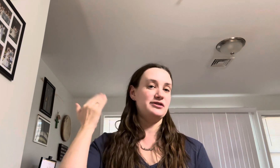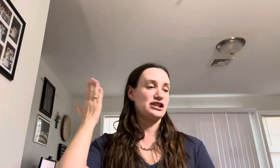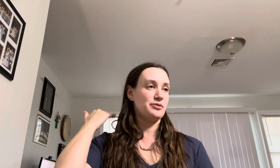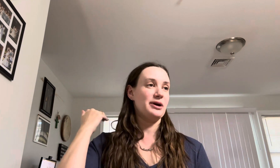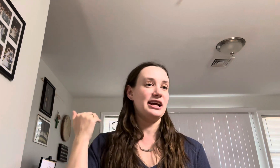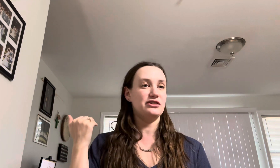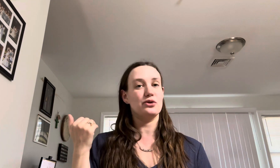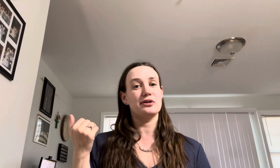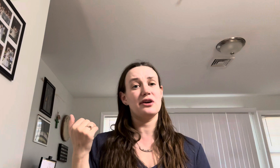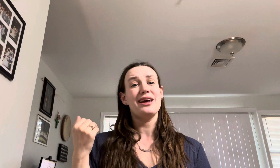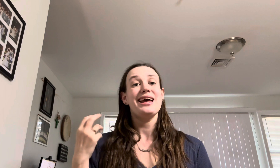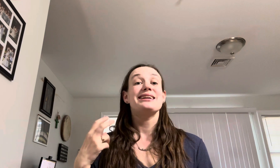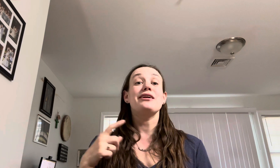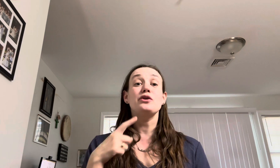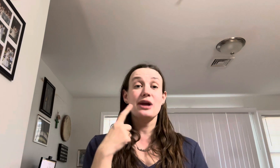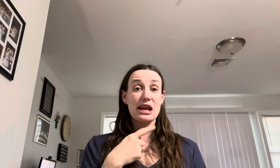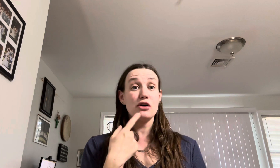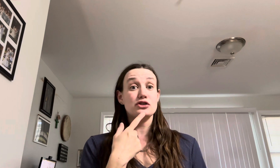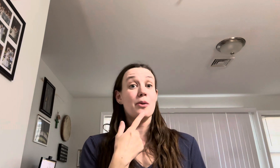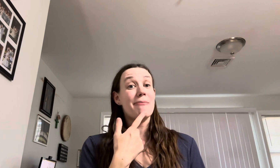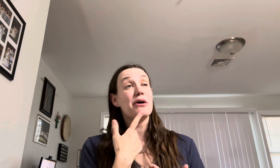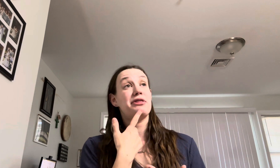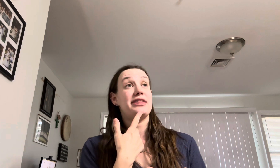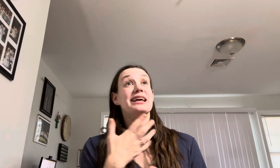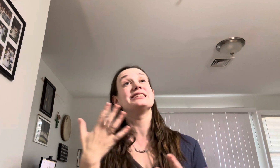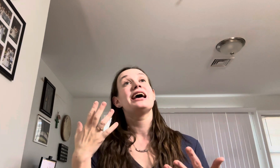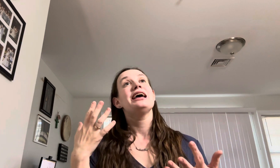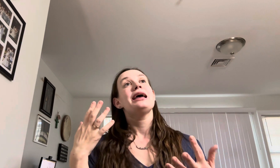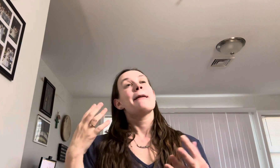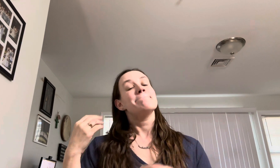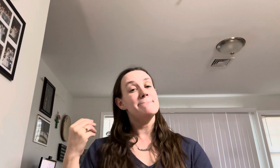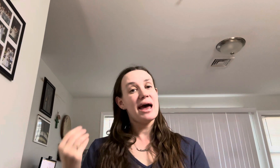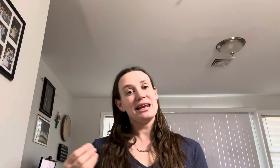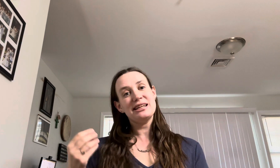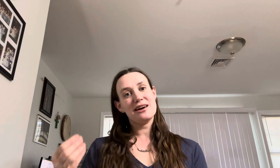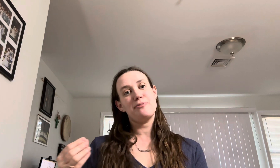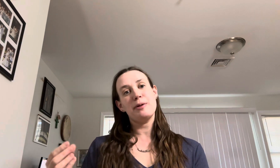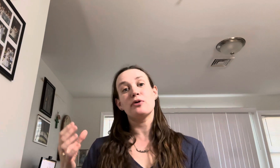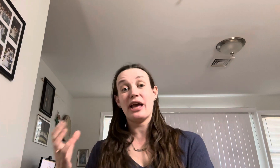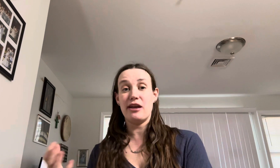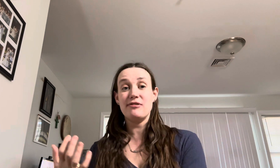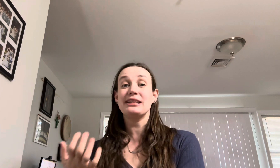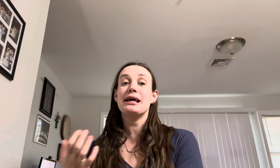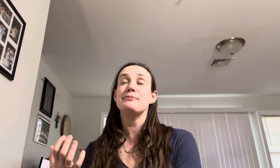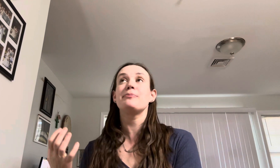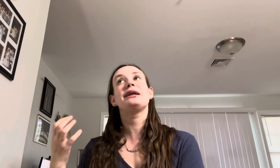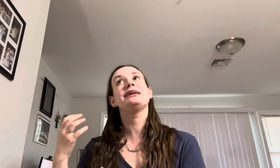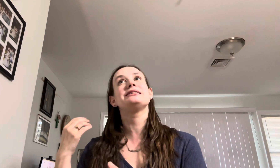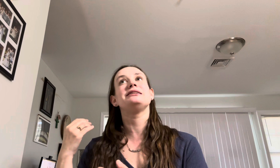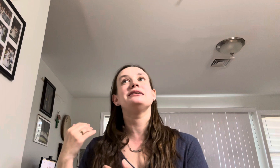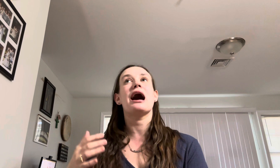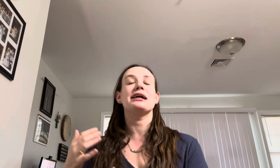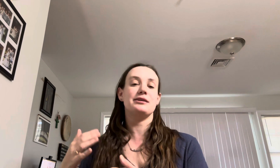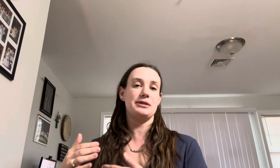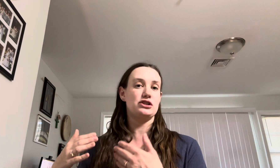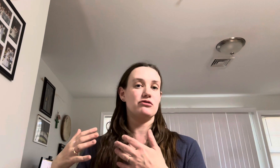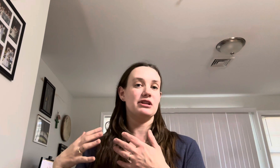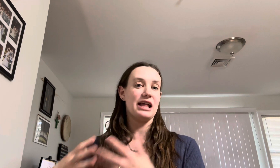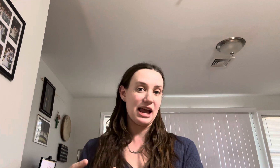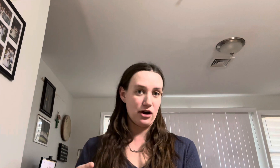gesture behind your shoulder. Now you can also mouth things. Many deaf people can read lips, but it is not something to rely on